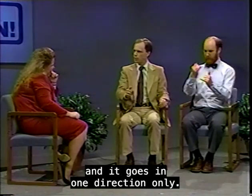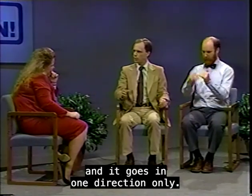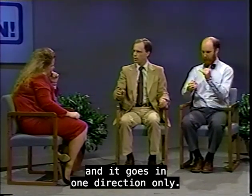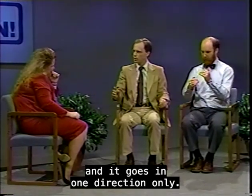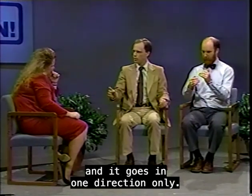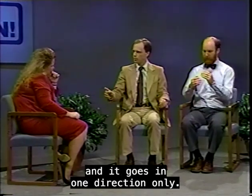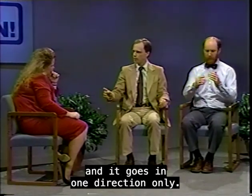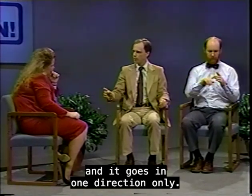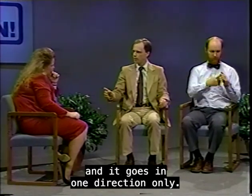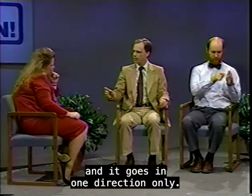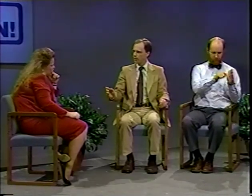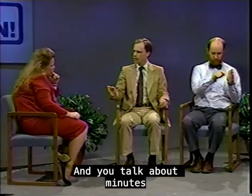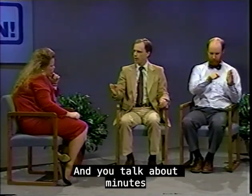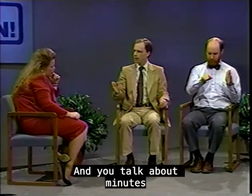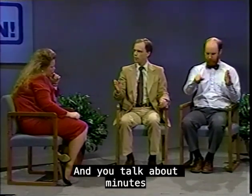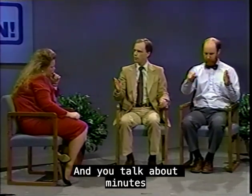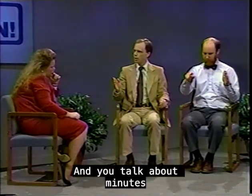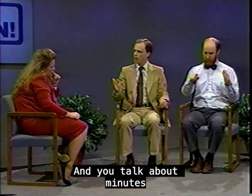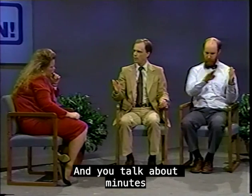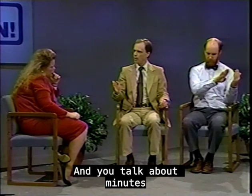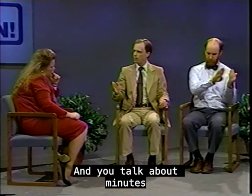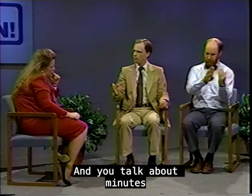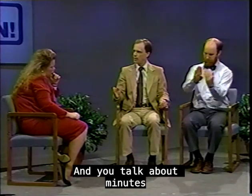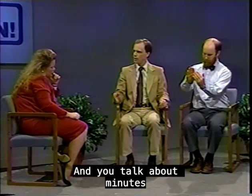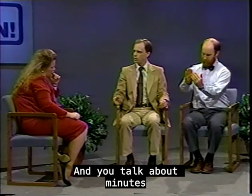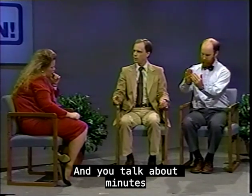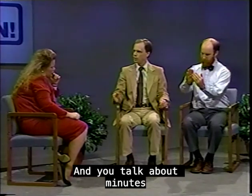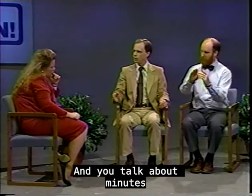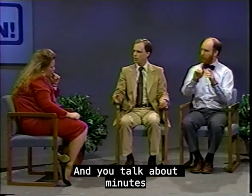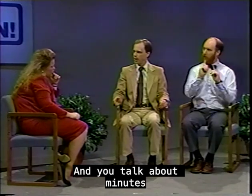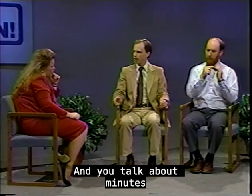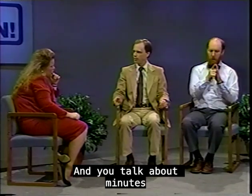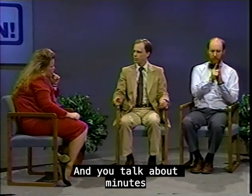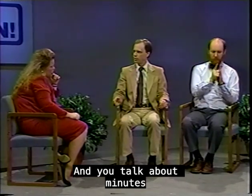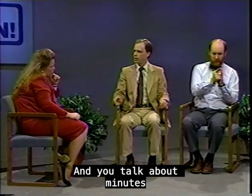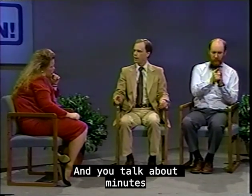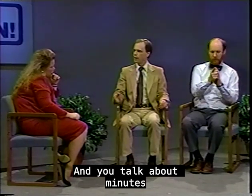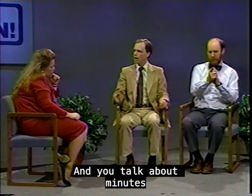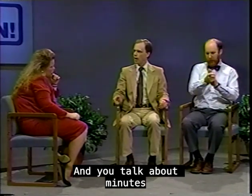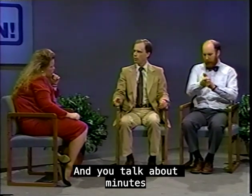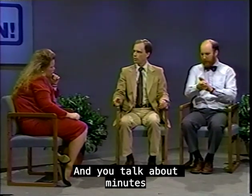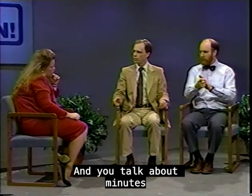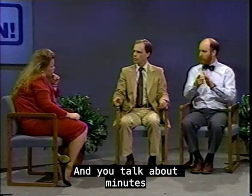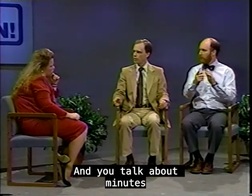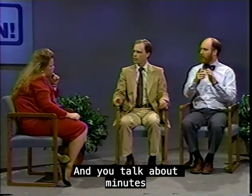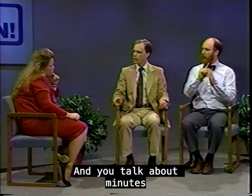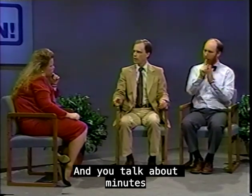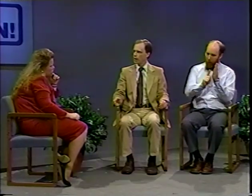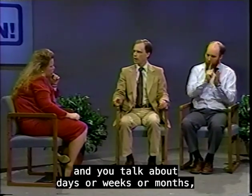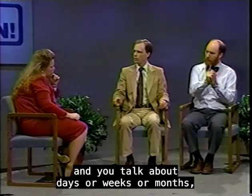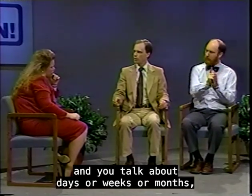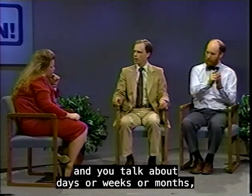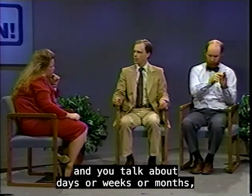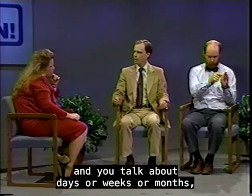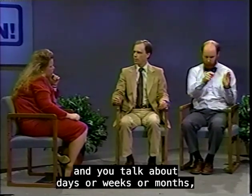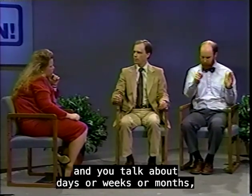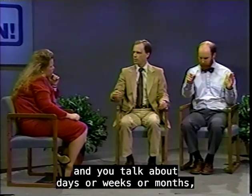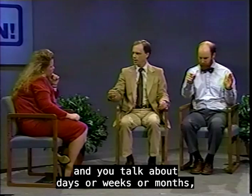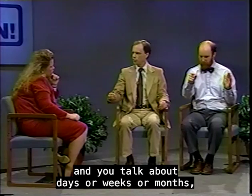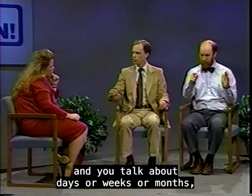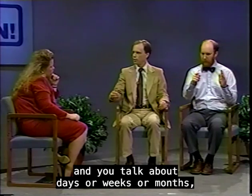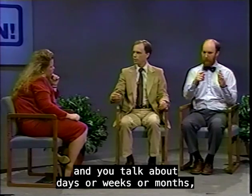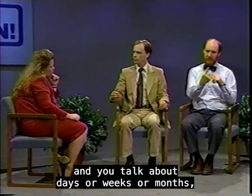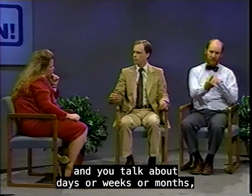in one direction only. And you talk about minutes and seconds and hours, and you talk